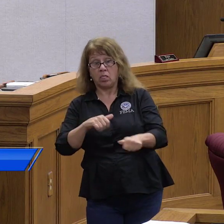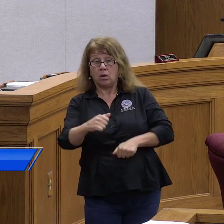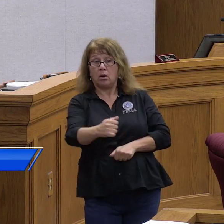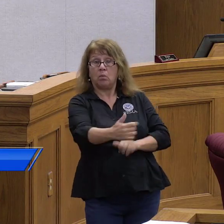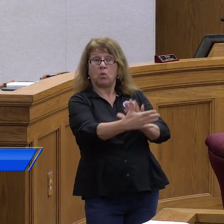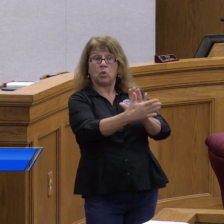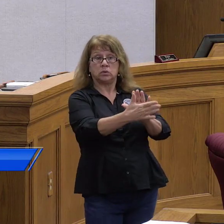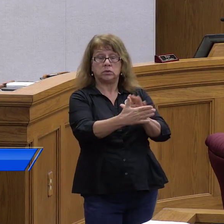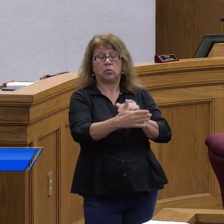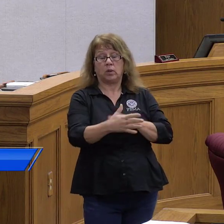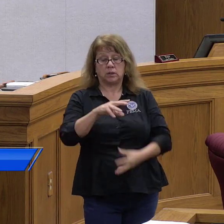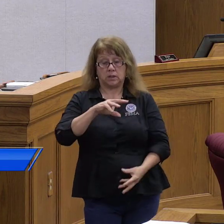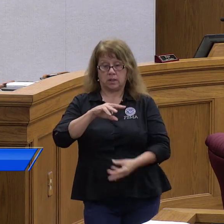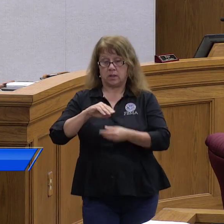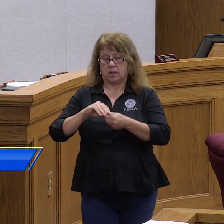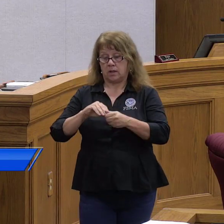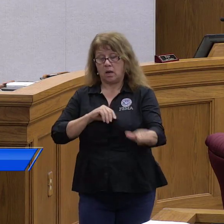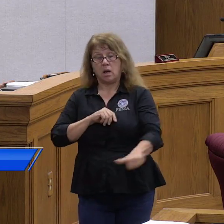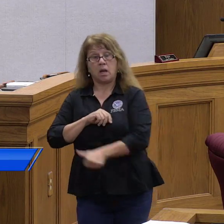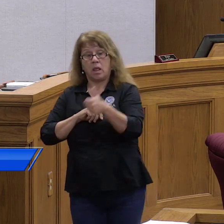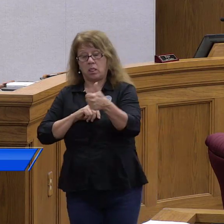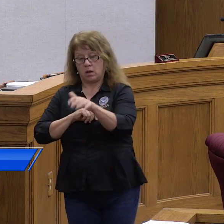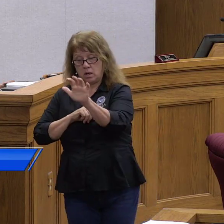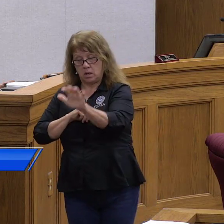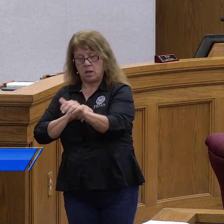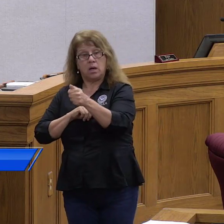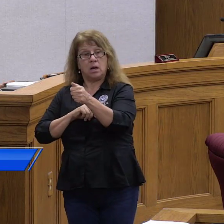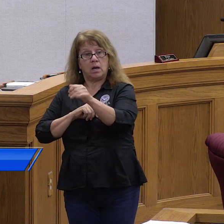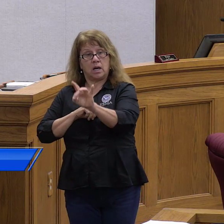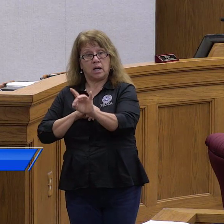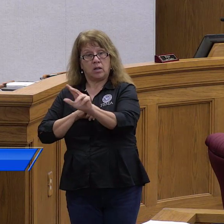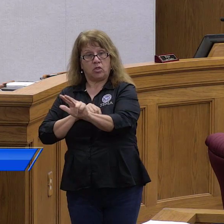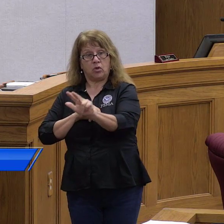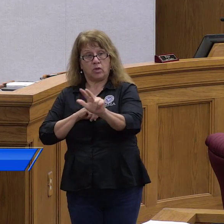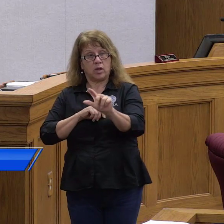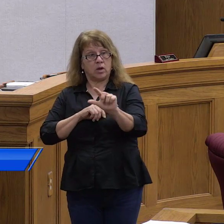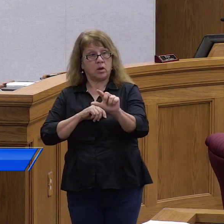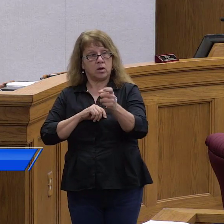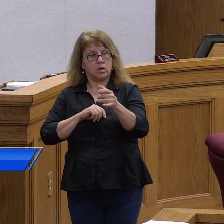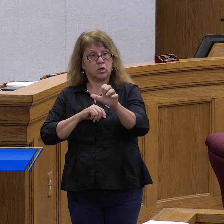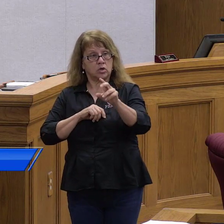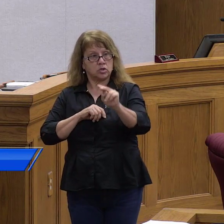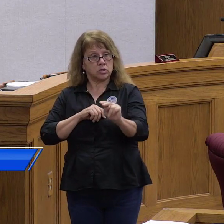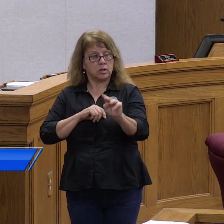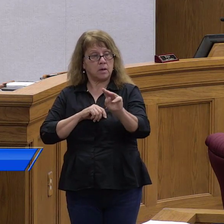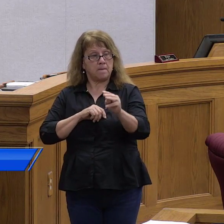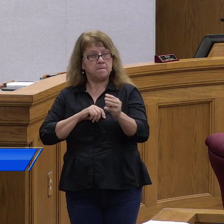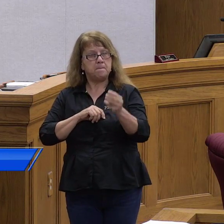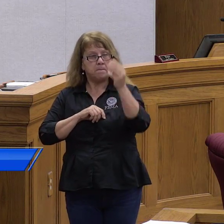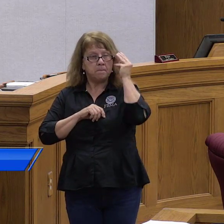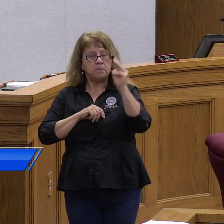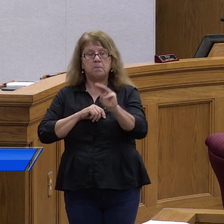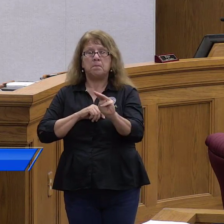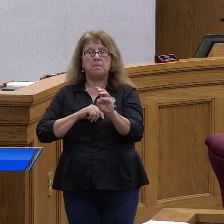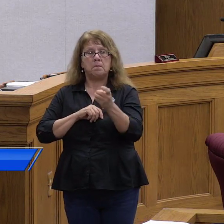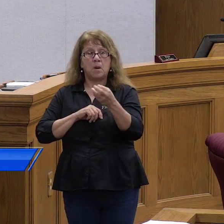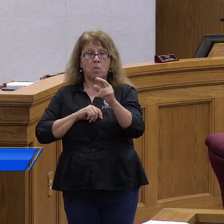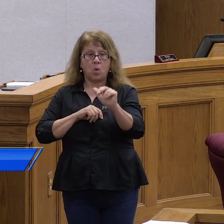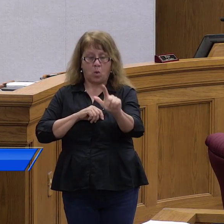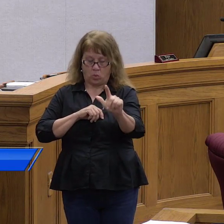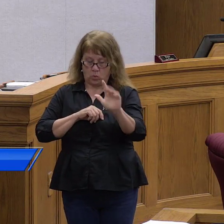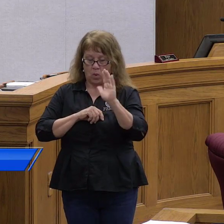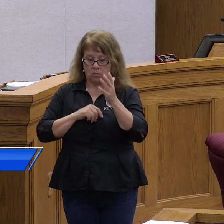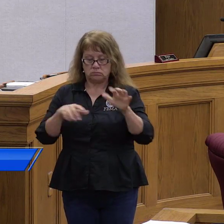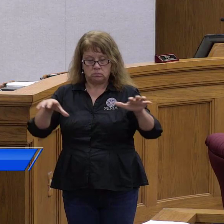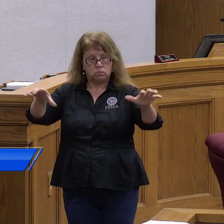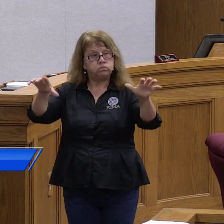add a location at 1833 Gershner Memorial today. We will have those centers open for several